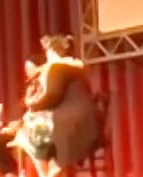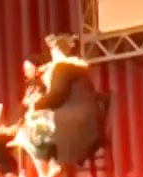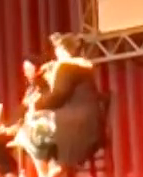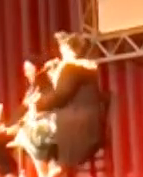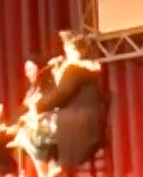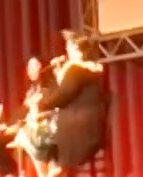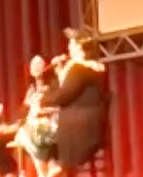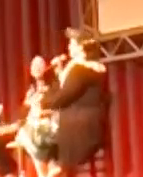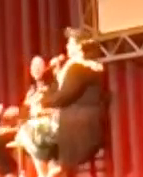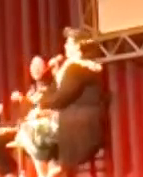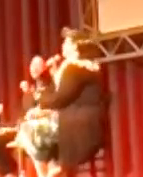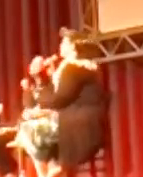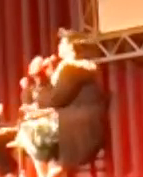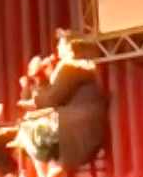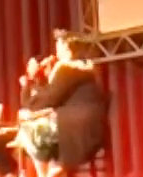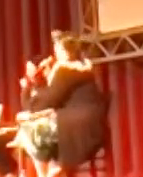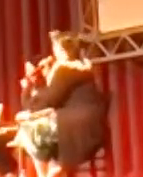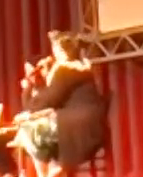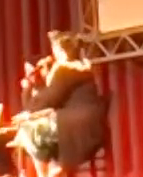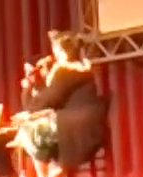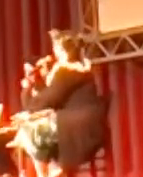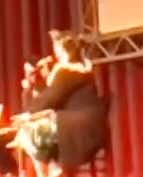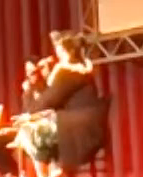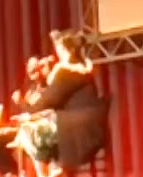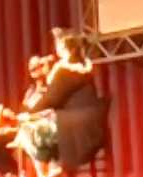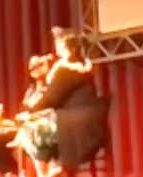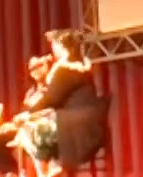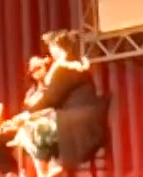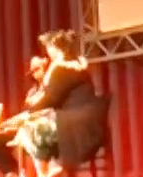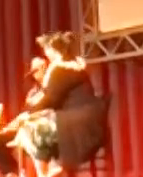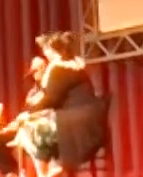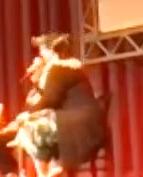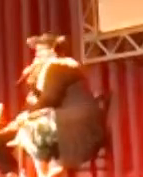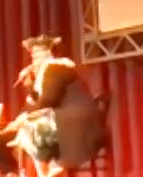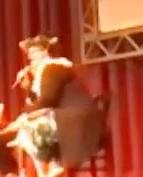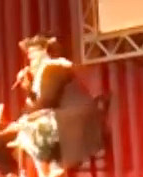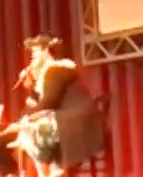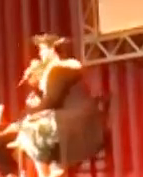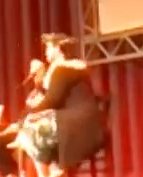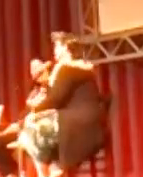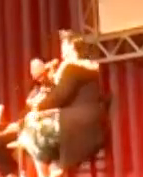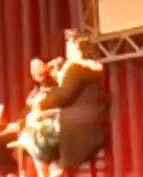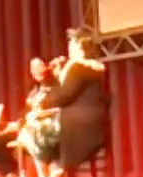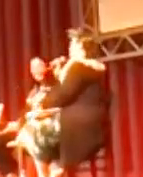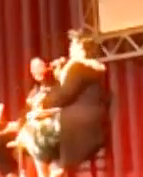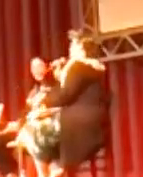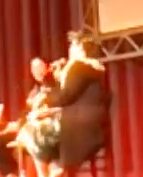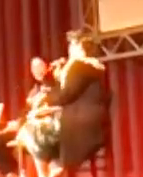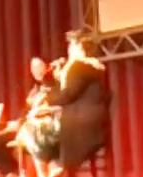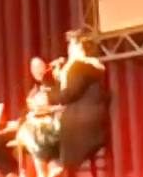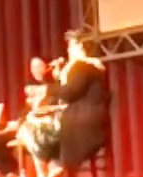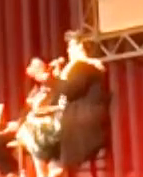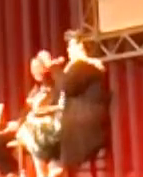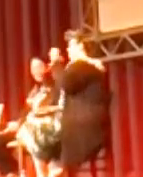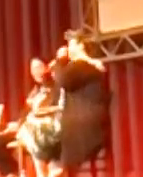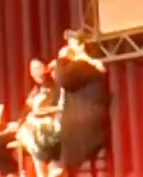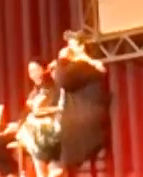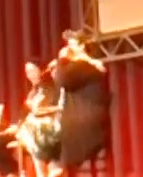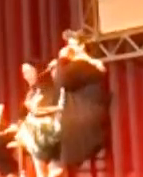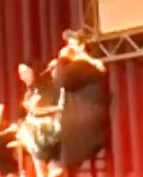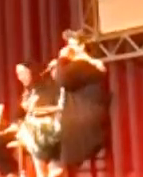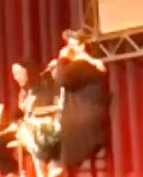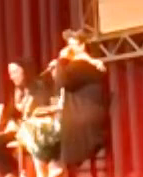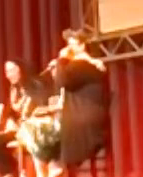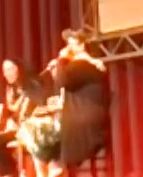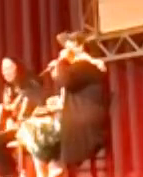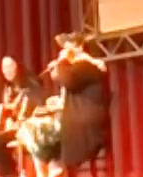Because you mentioned the 5,000 seater, I want to bring up a little bit of social. So in 2023, we were